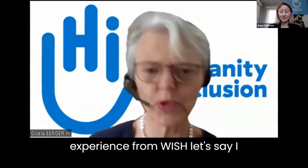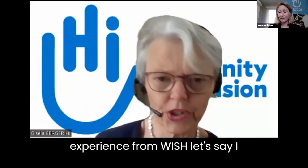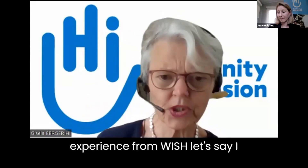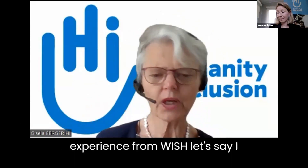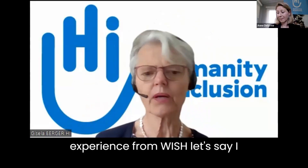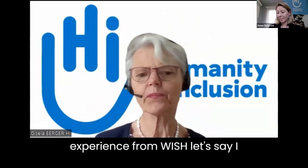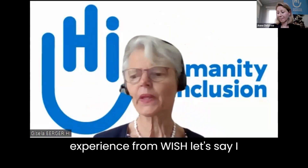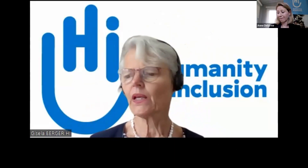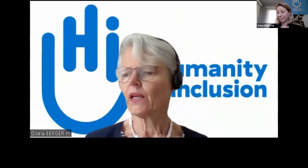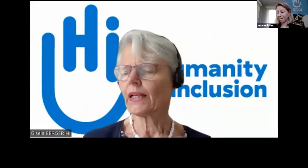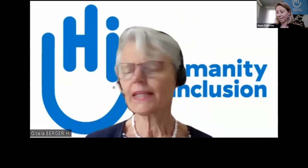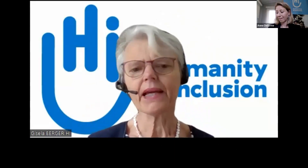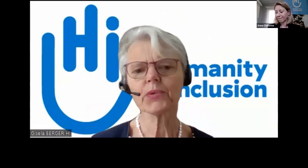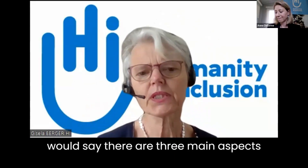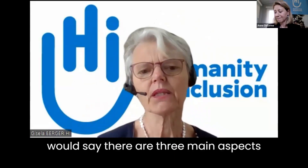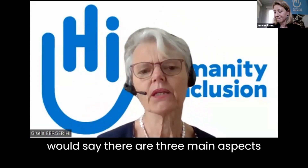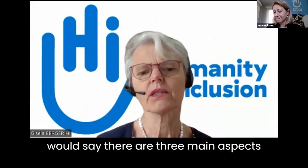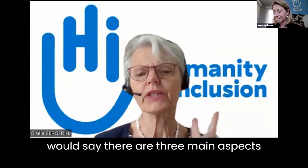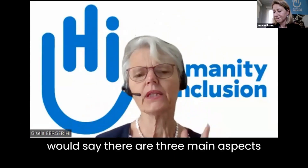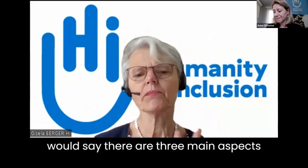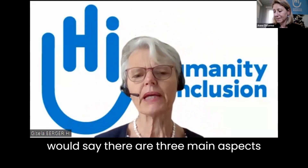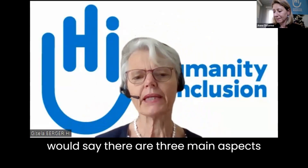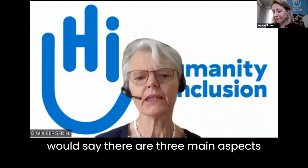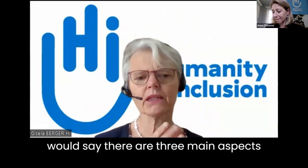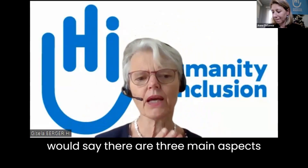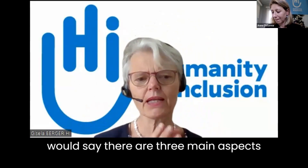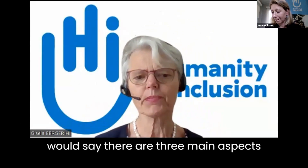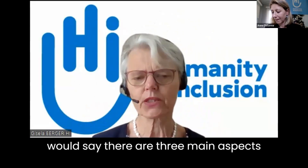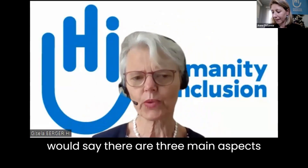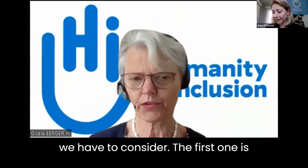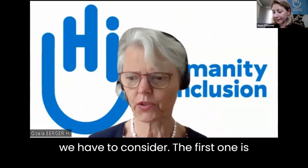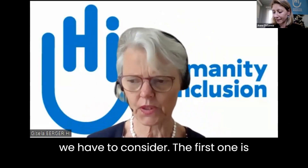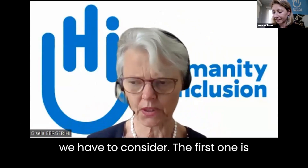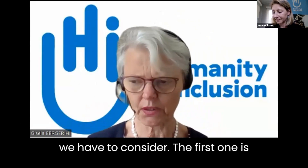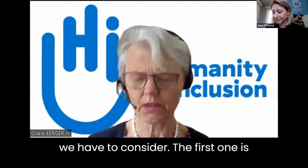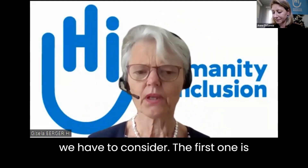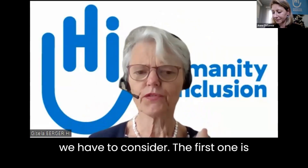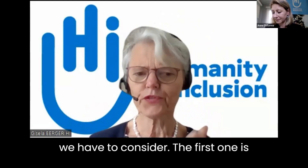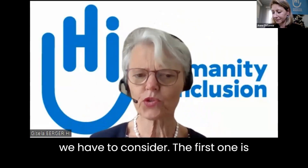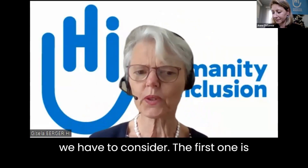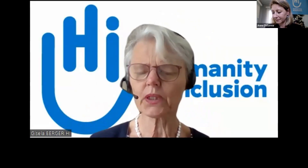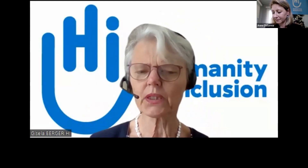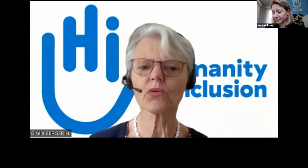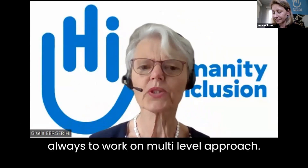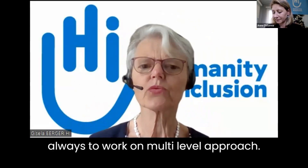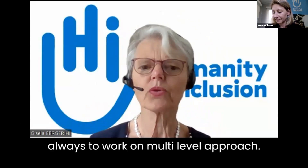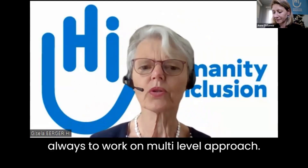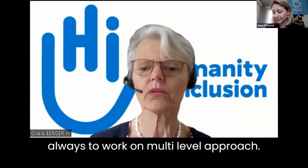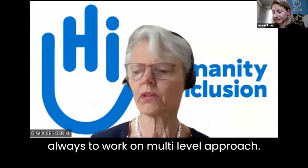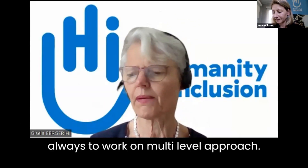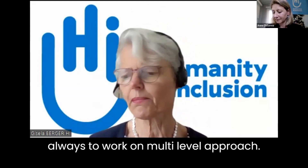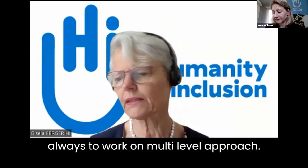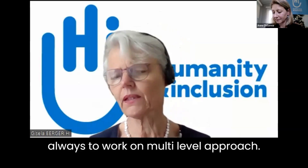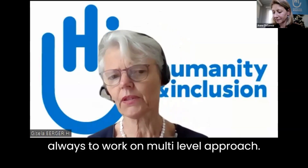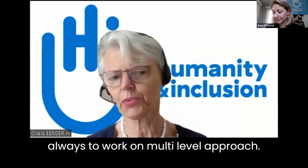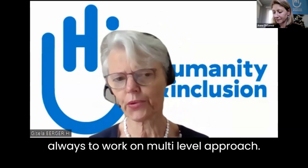experience from WISH. I would say there are three main aspects we have to consider. The first one is always to work